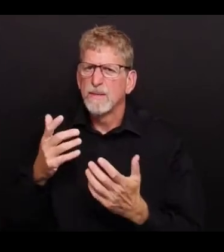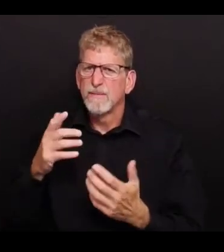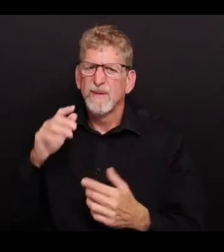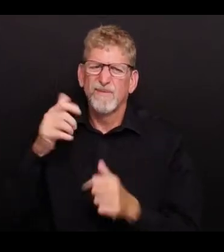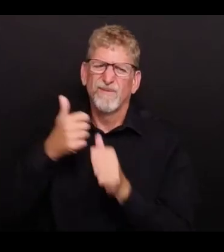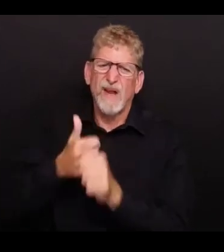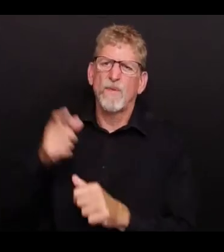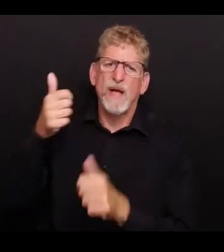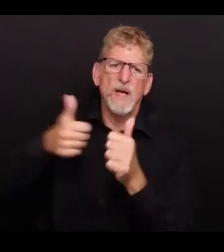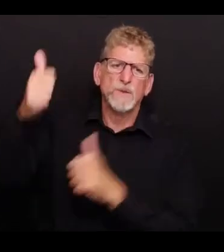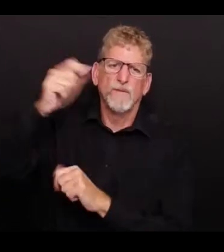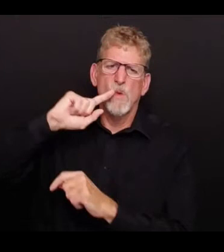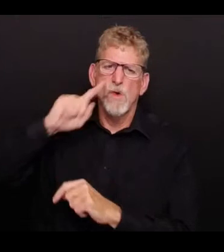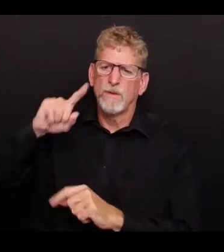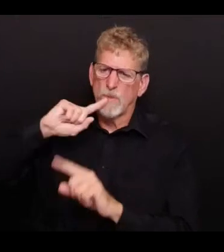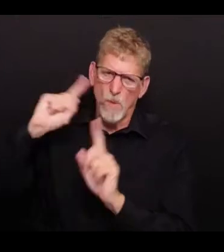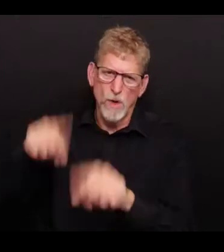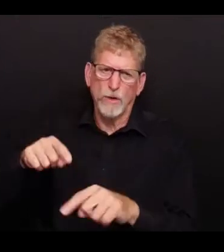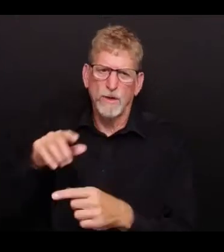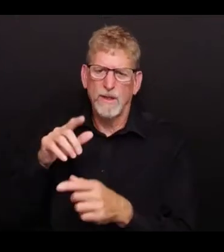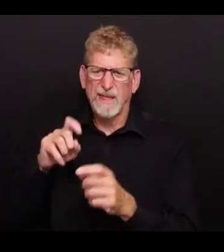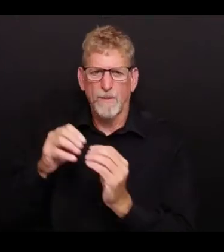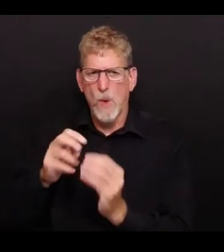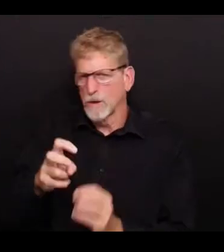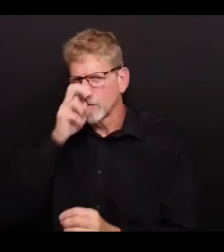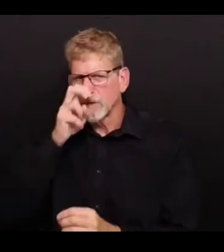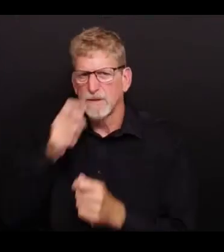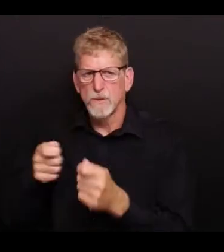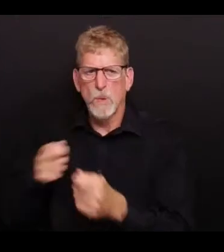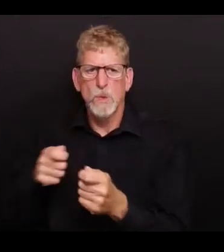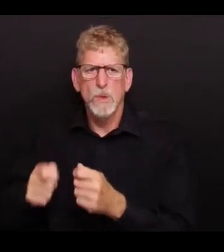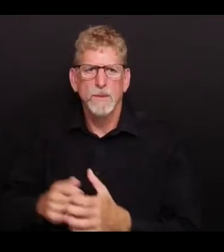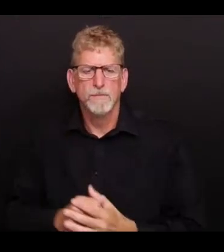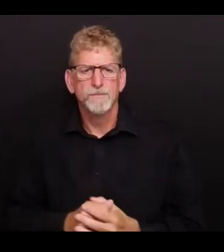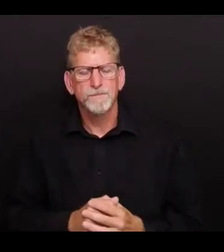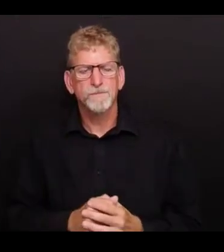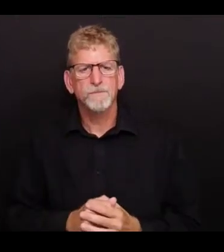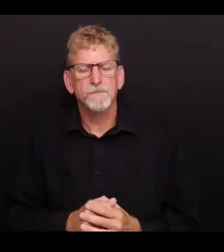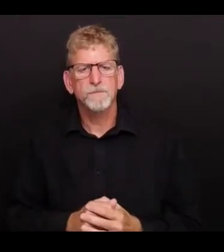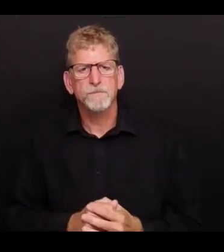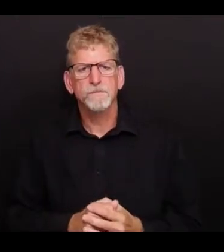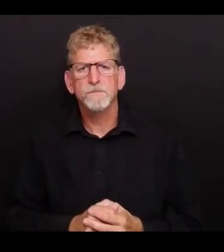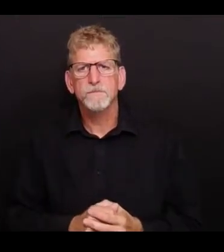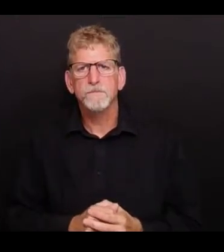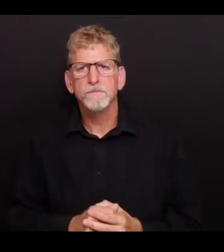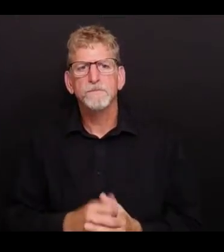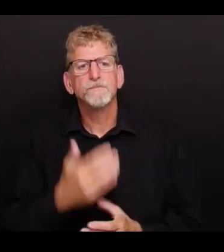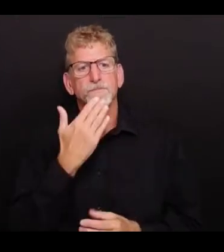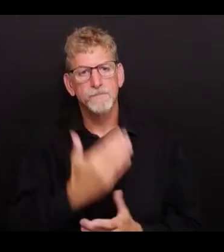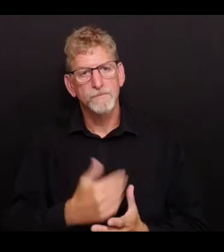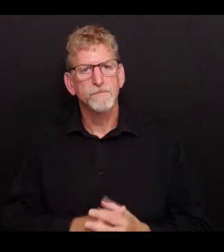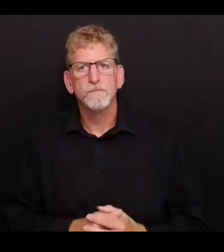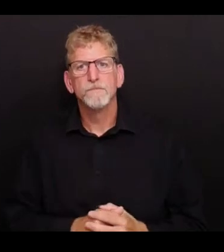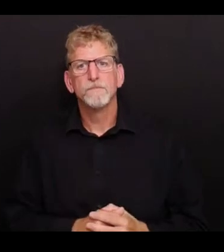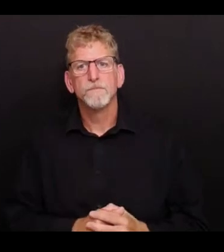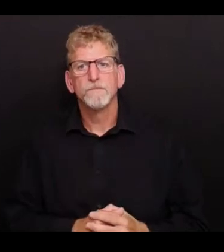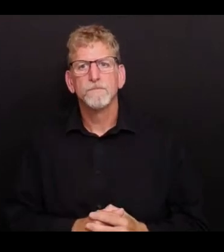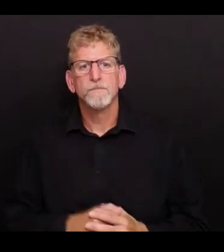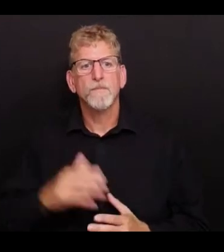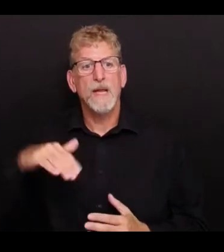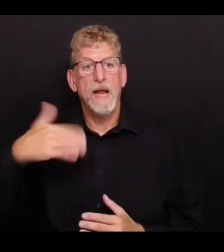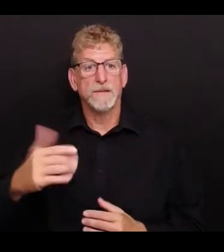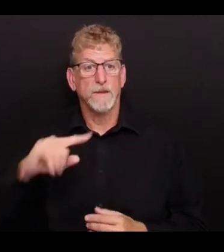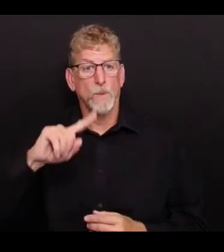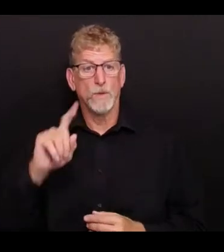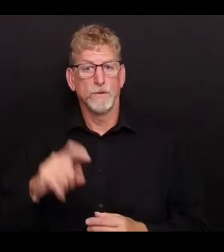Got it. Thank you. Next question comes from the line of Eric